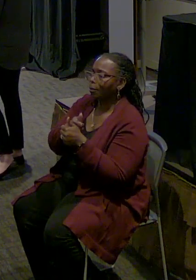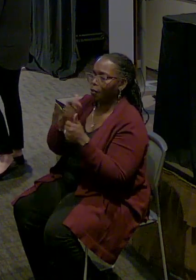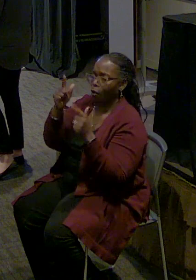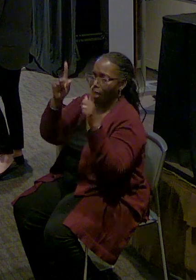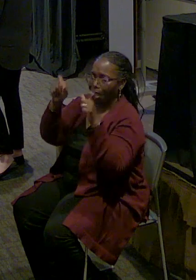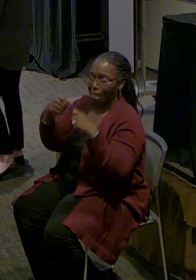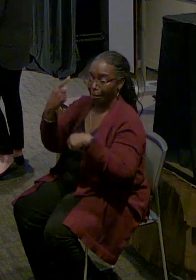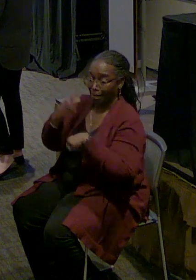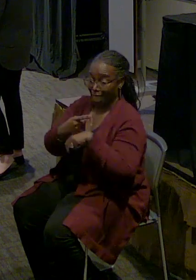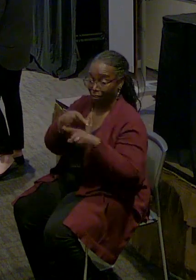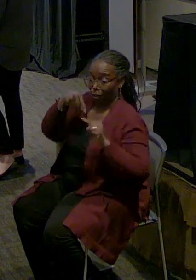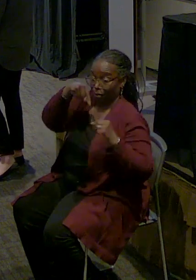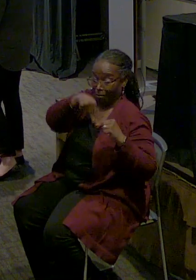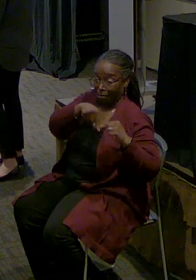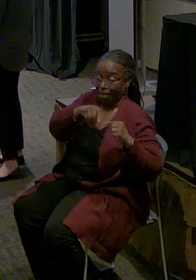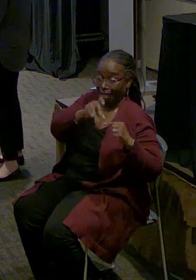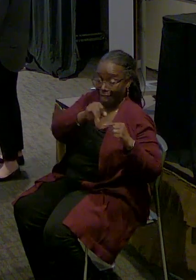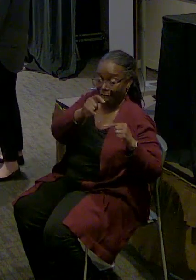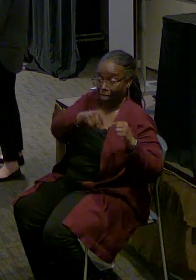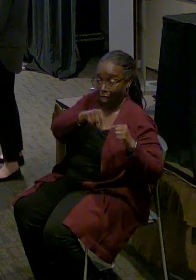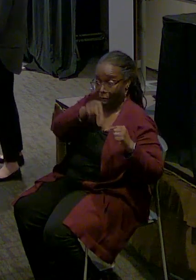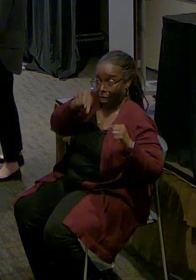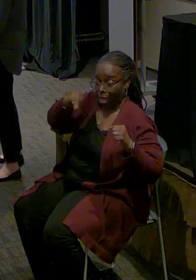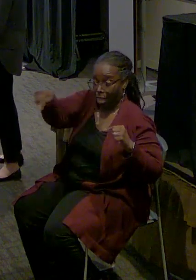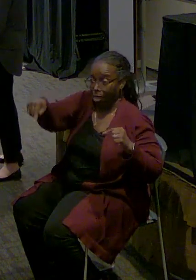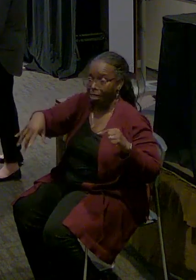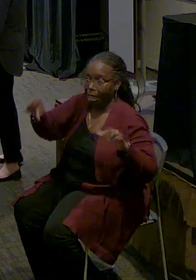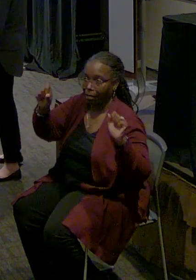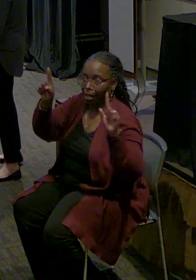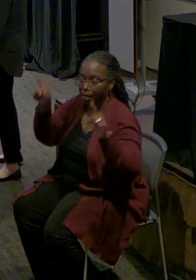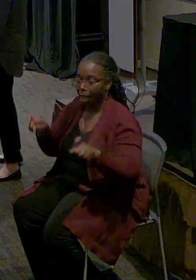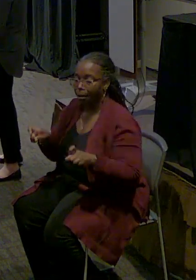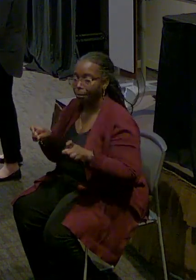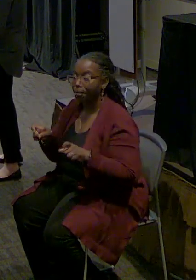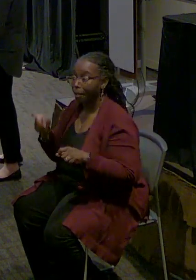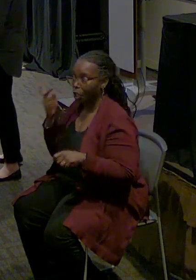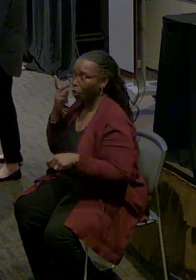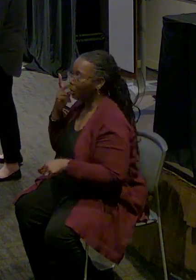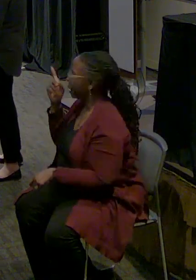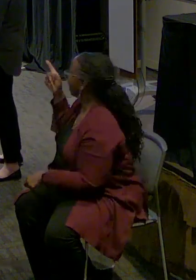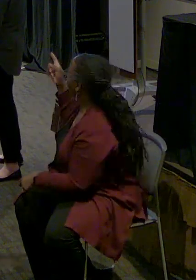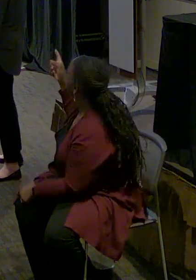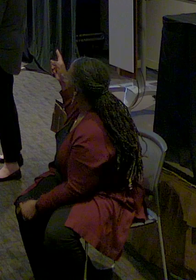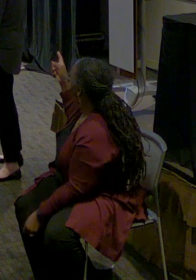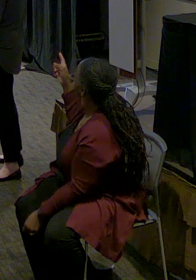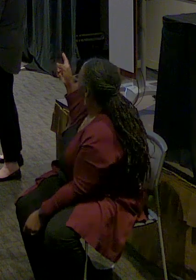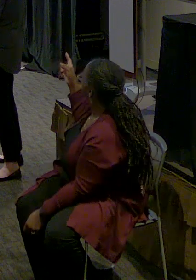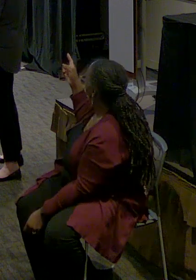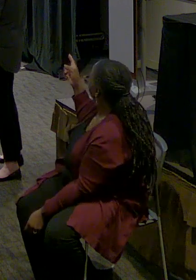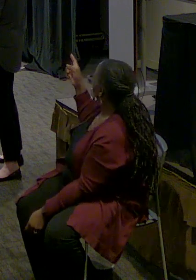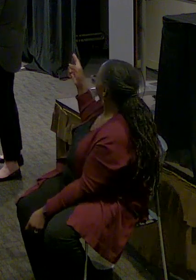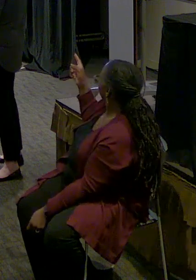exam date they were supposed to take that exam. So as you see here,